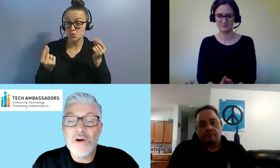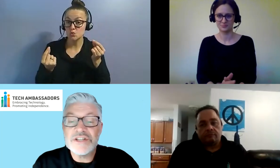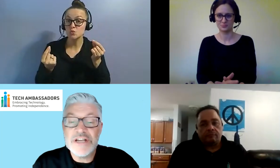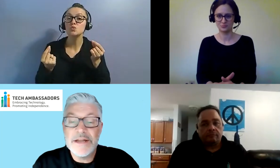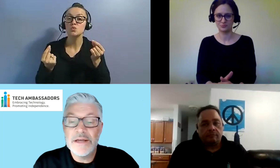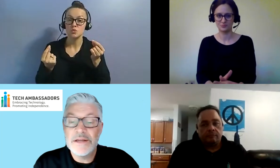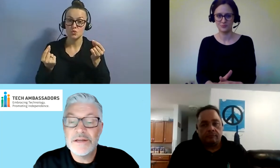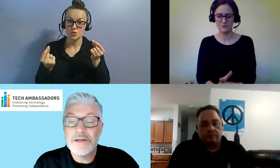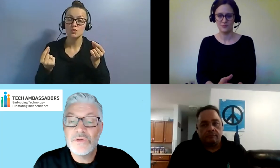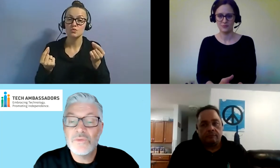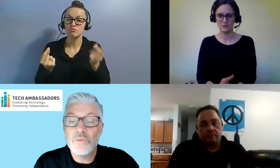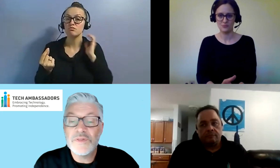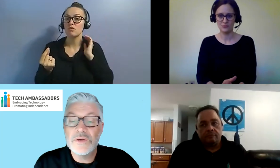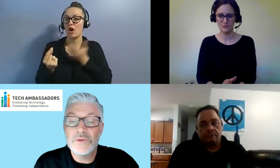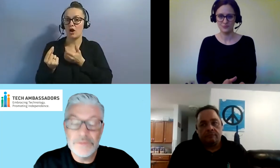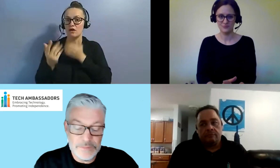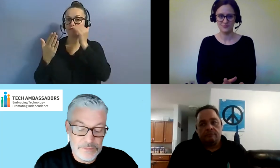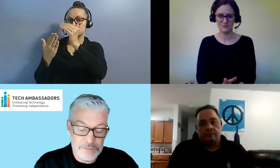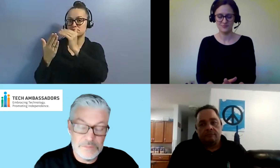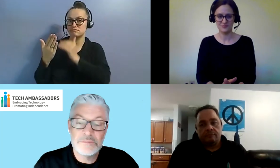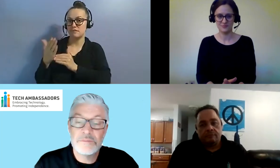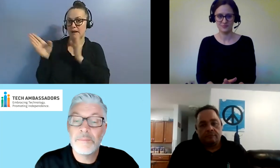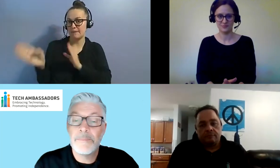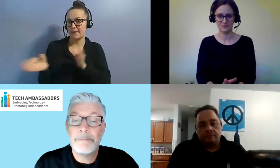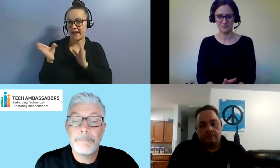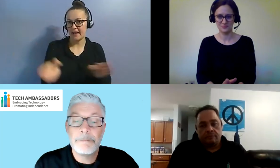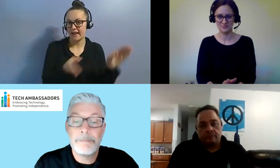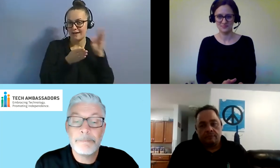share our agenda with you